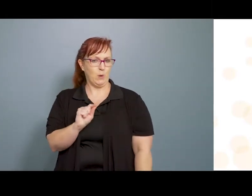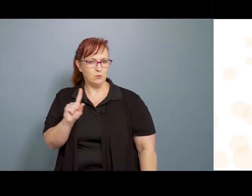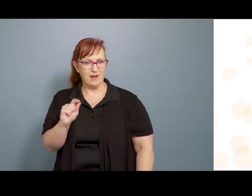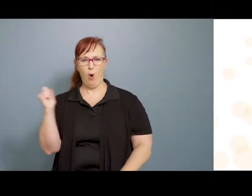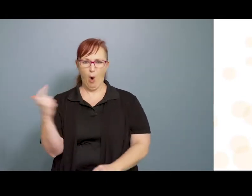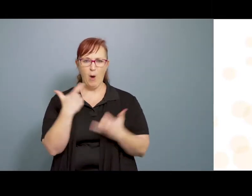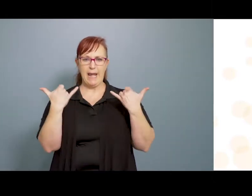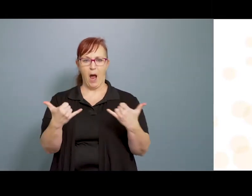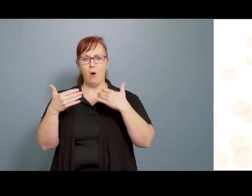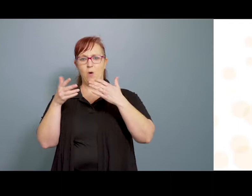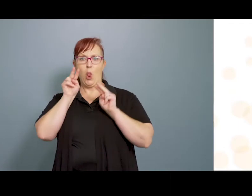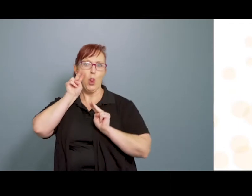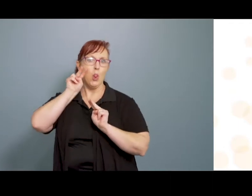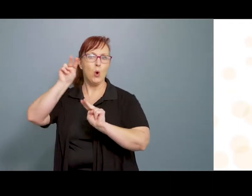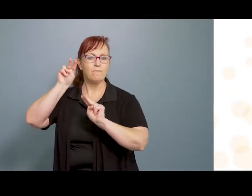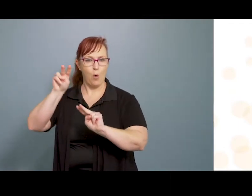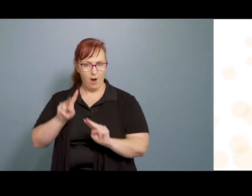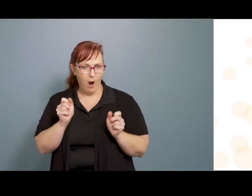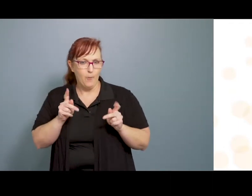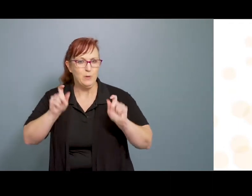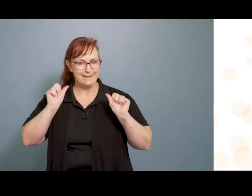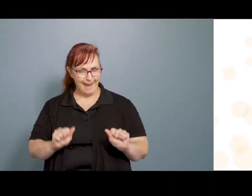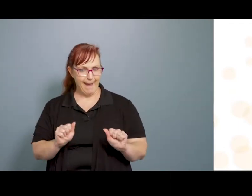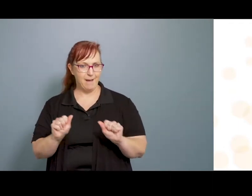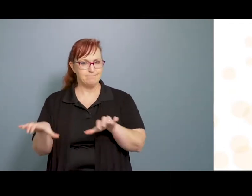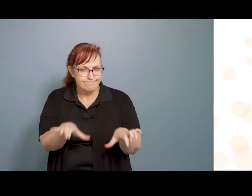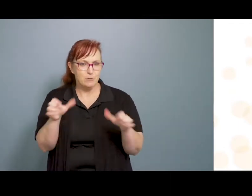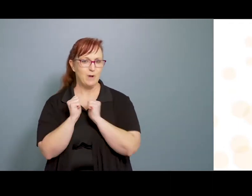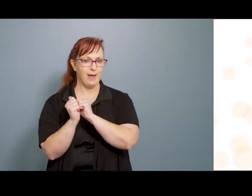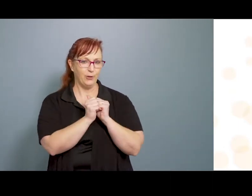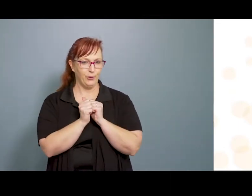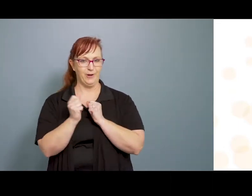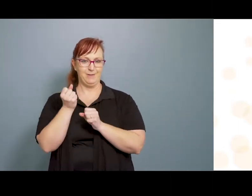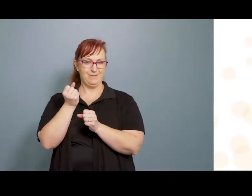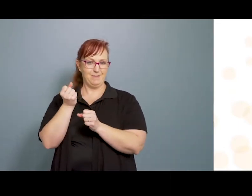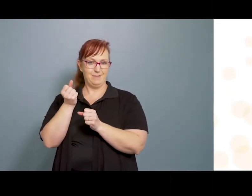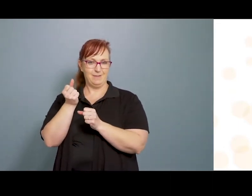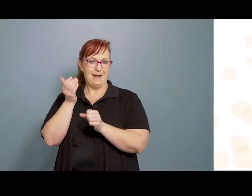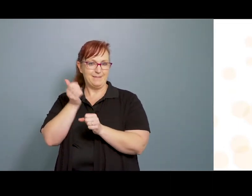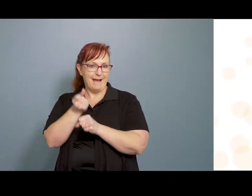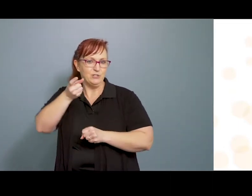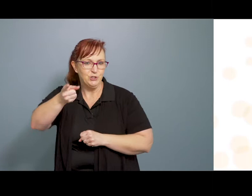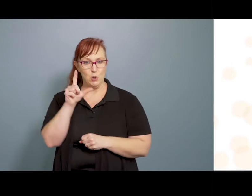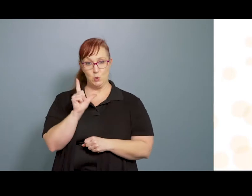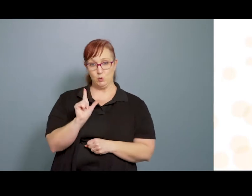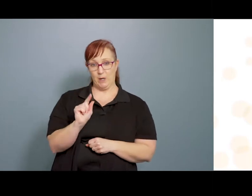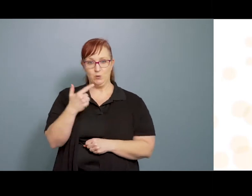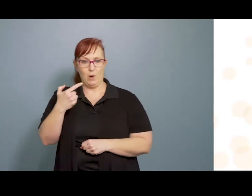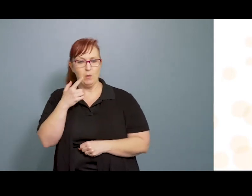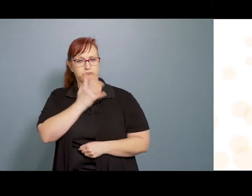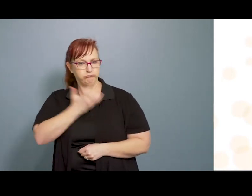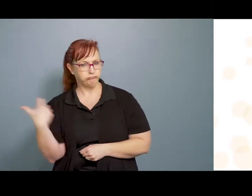together look forward to what we can do in this coming year, 2021, with new and exciting opportunities.